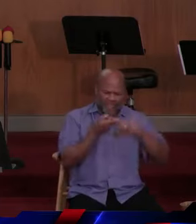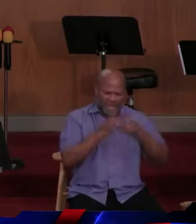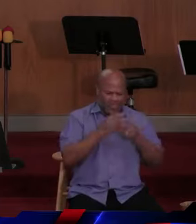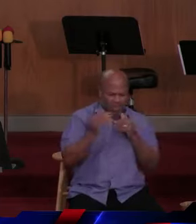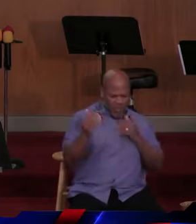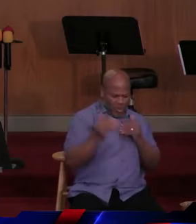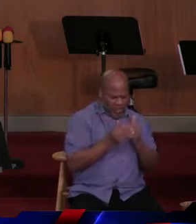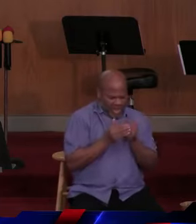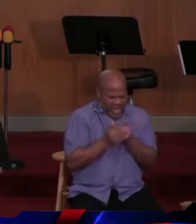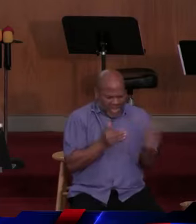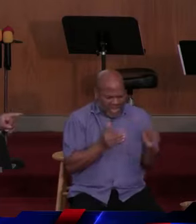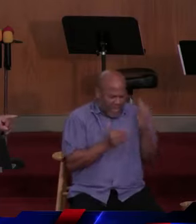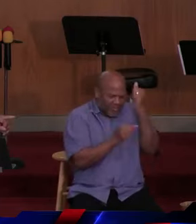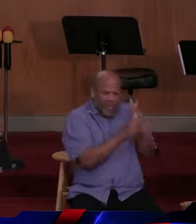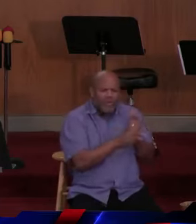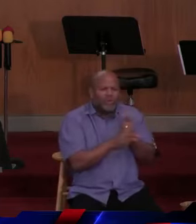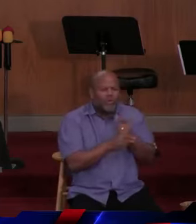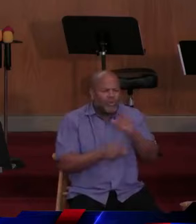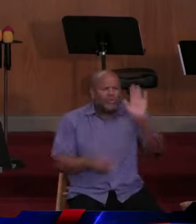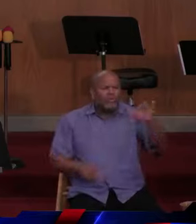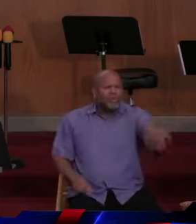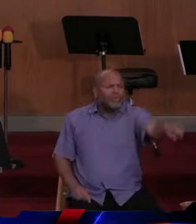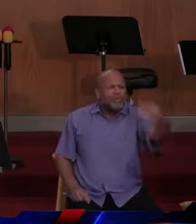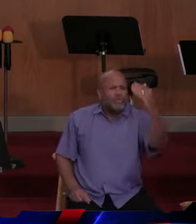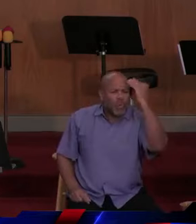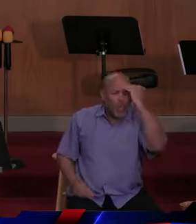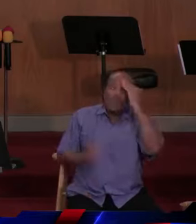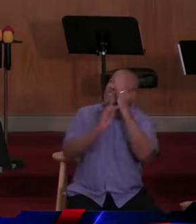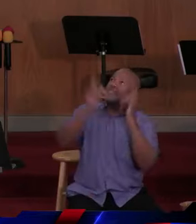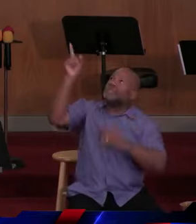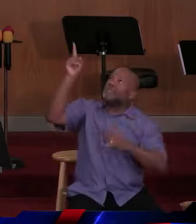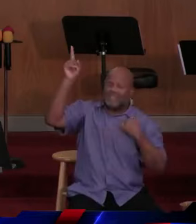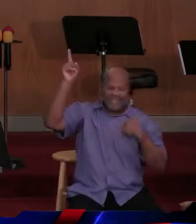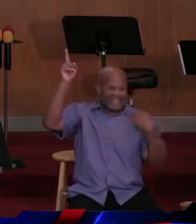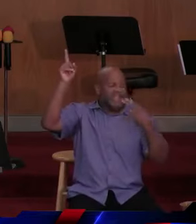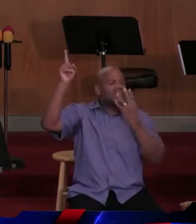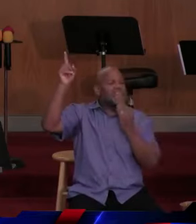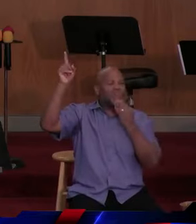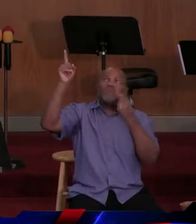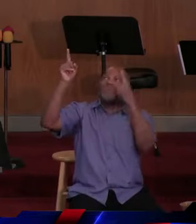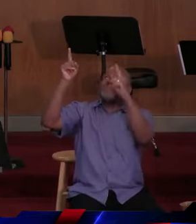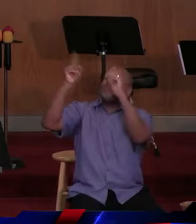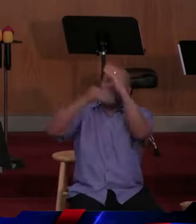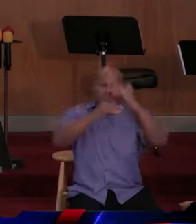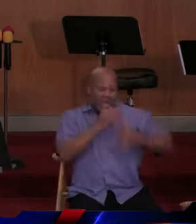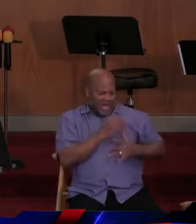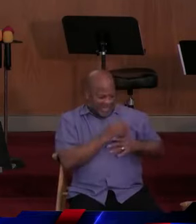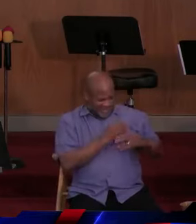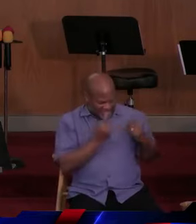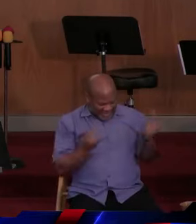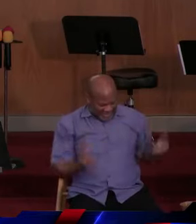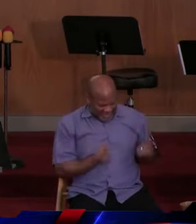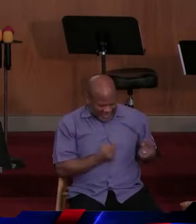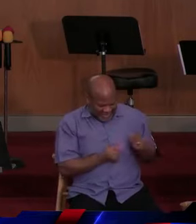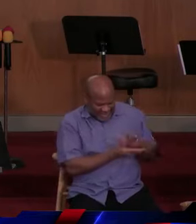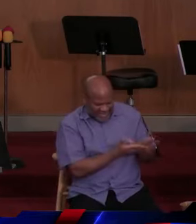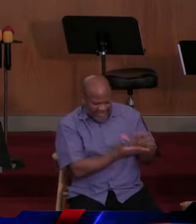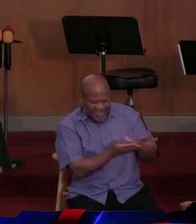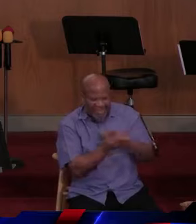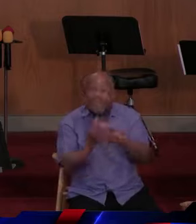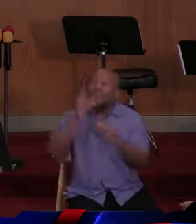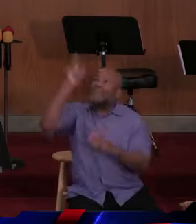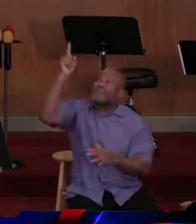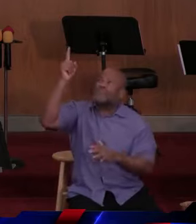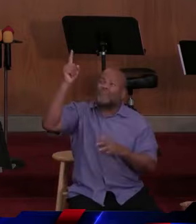closer than any brother. Do you know him? In Hebrews, he is his blood that takes away our sins. In James, he's the great